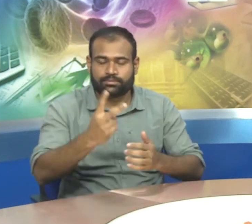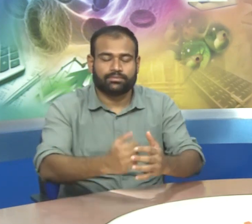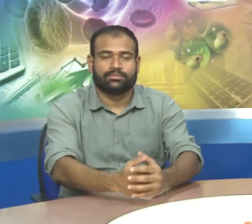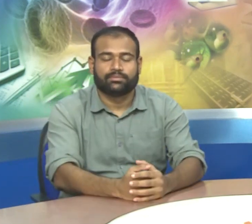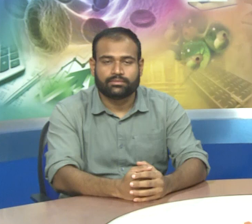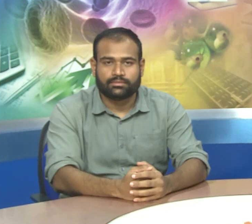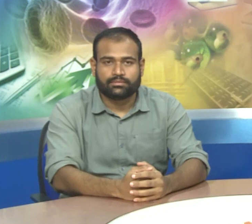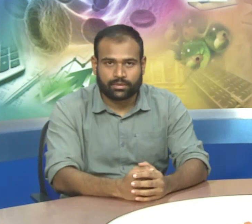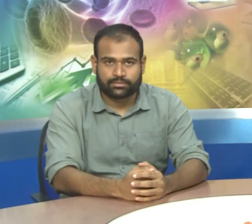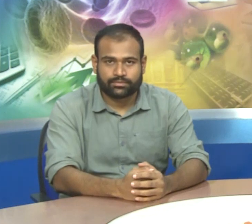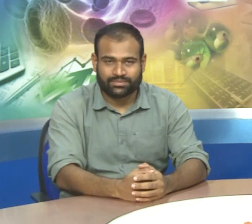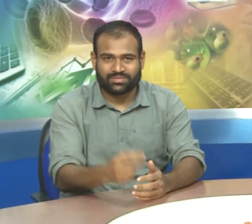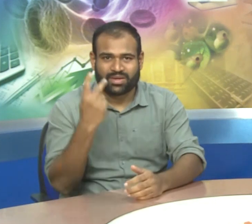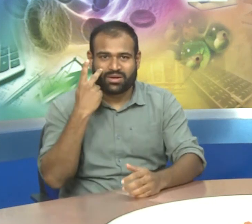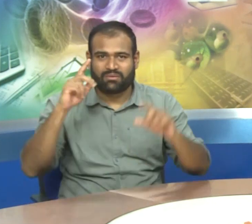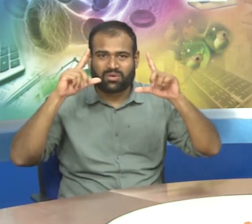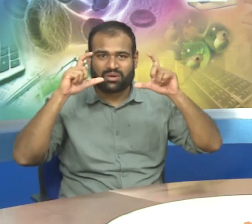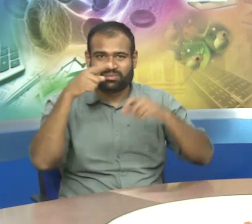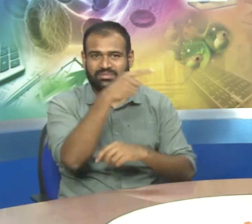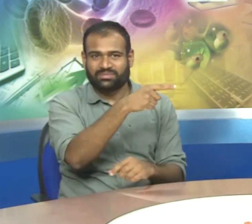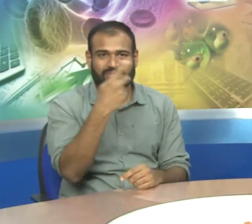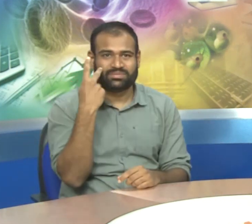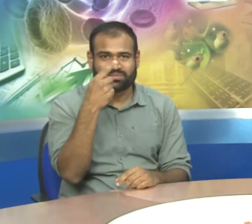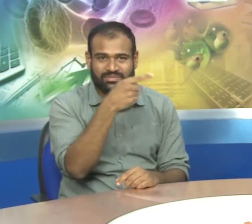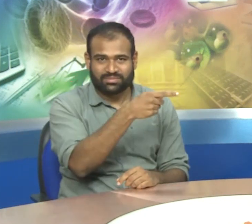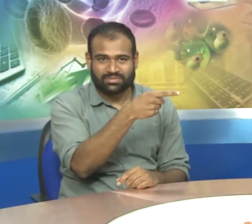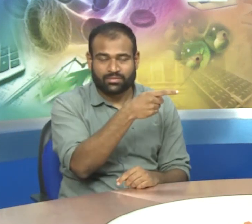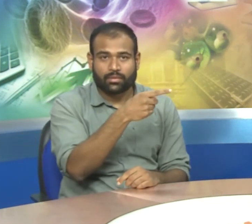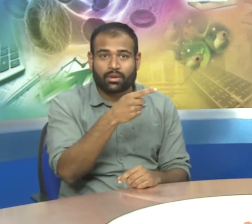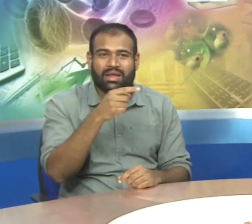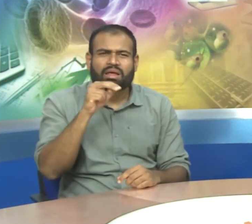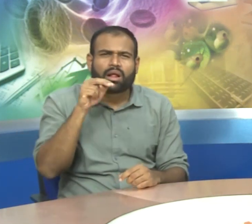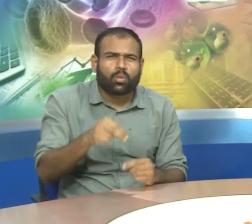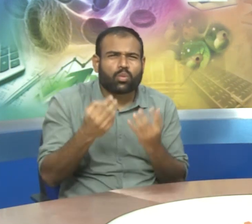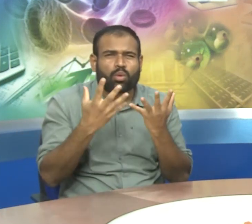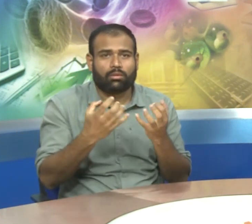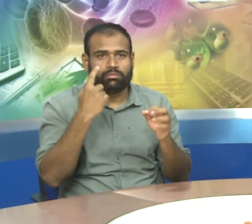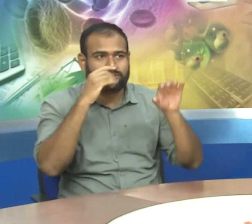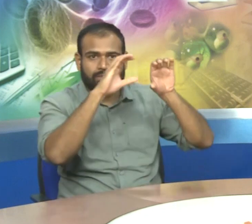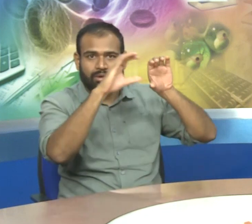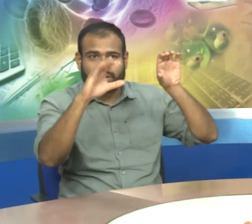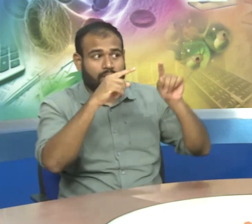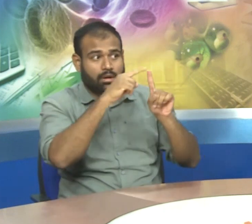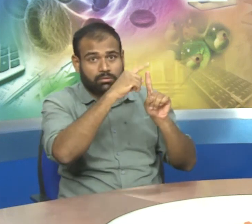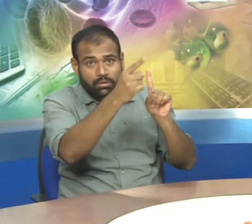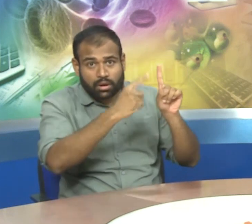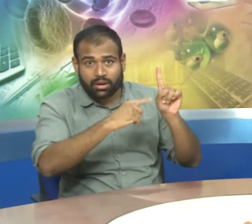slides. You can see the image. These are other desirable services.